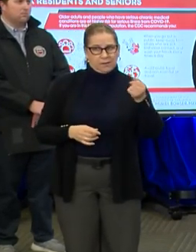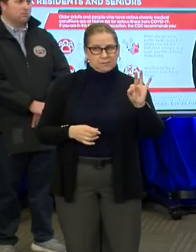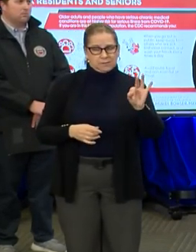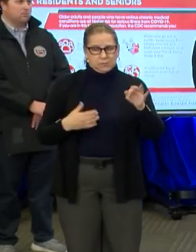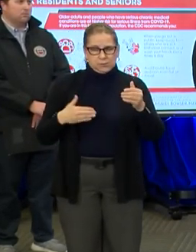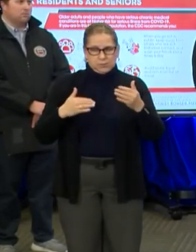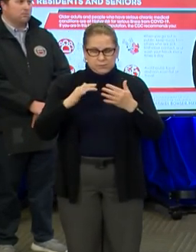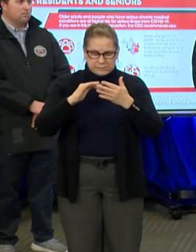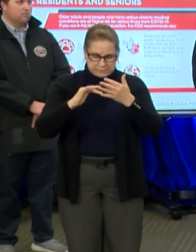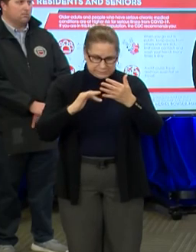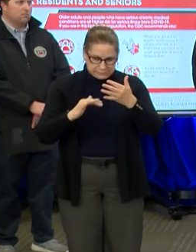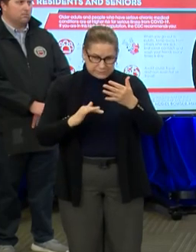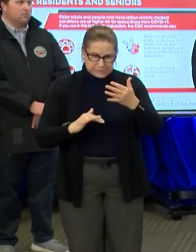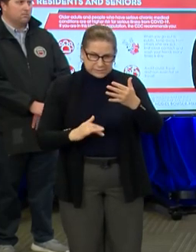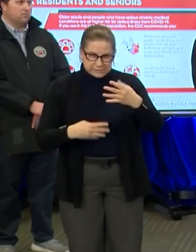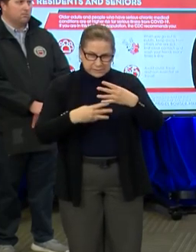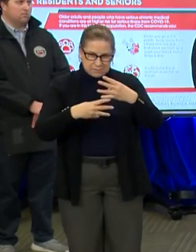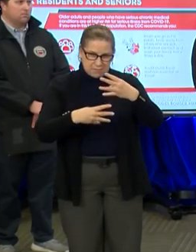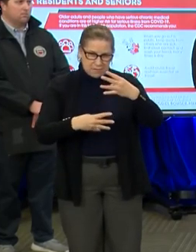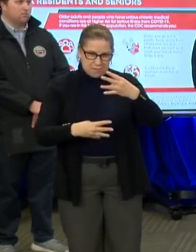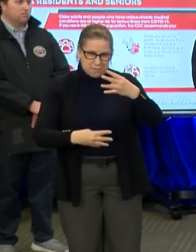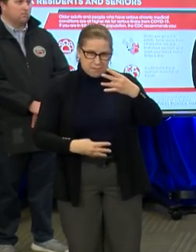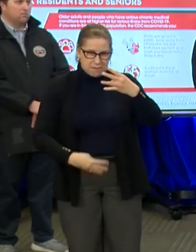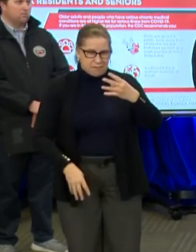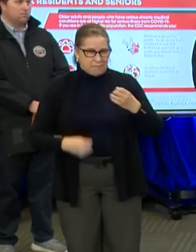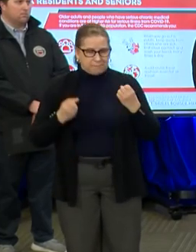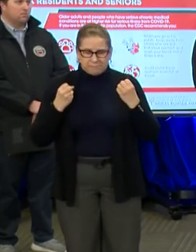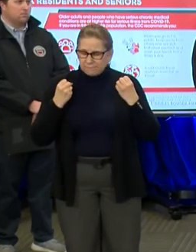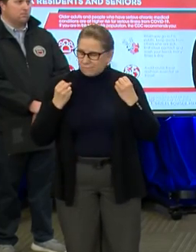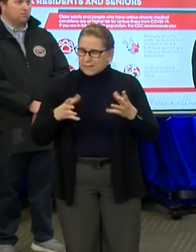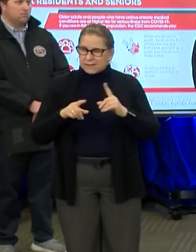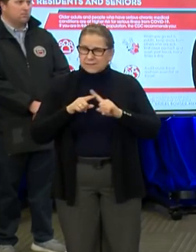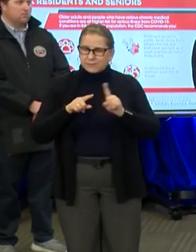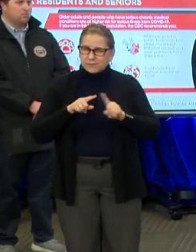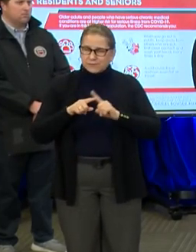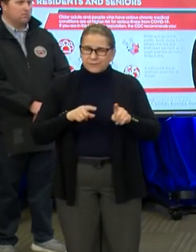and trades and all of that are part of the essential category.